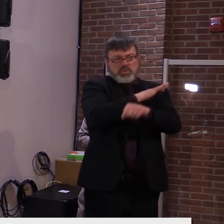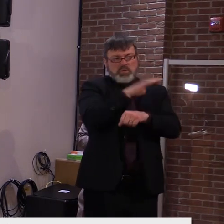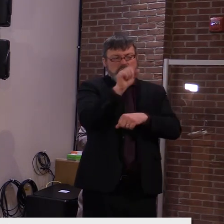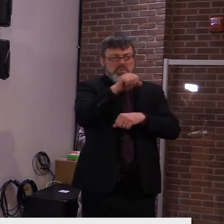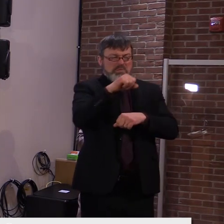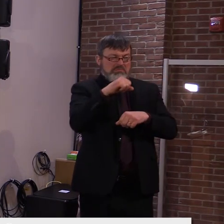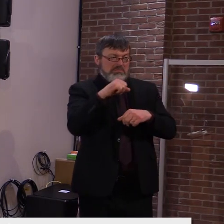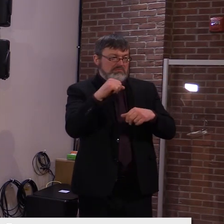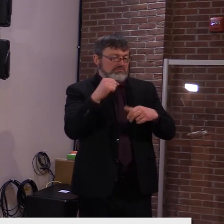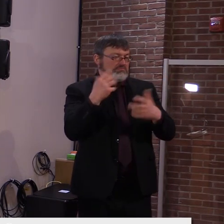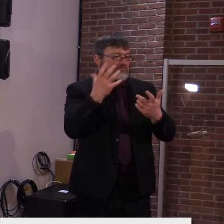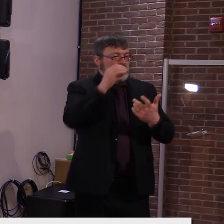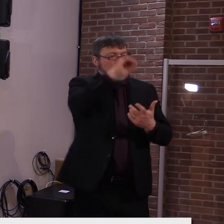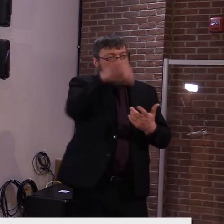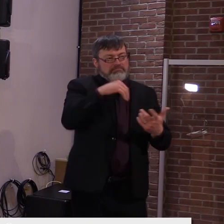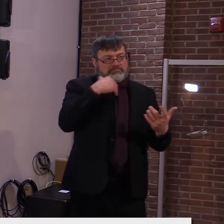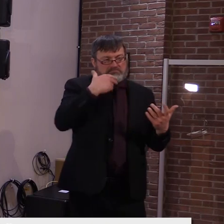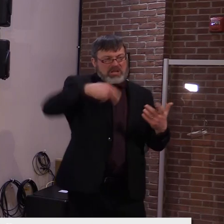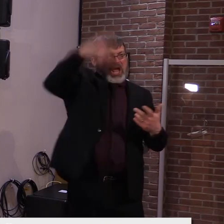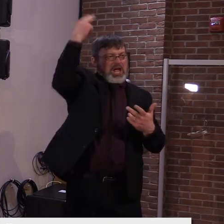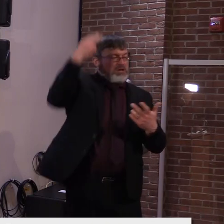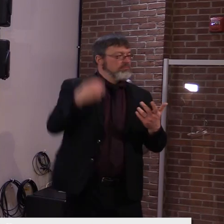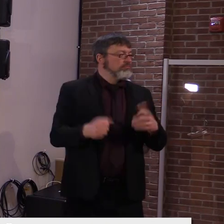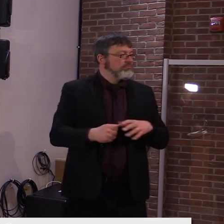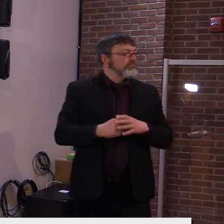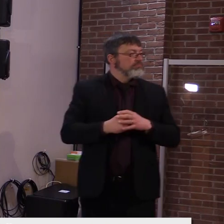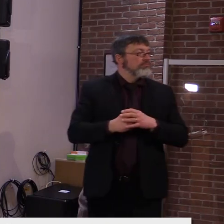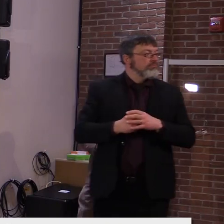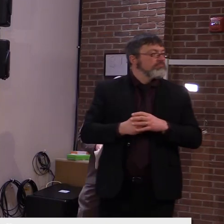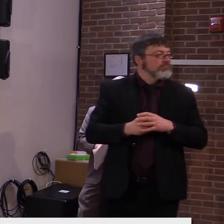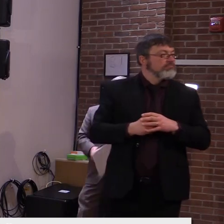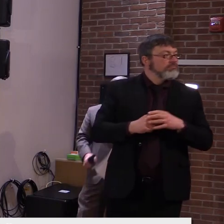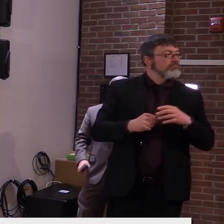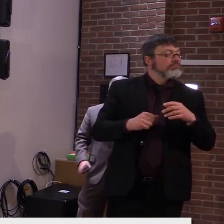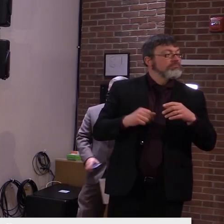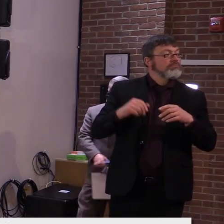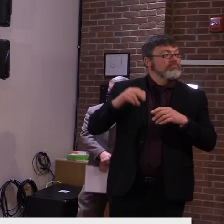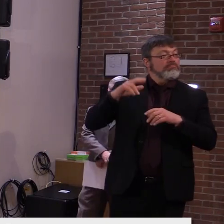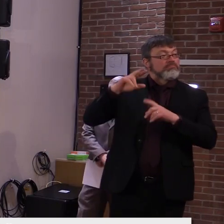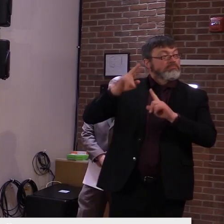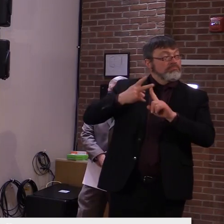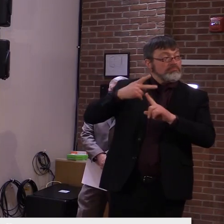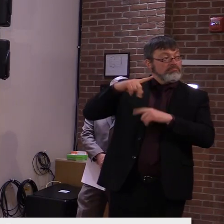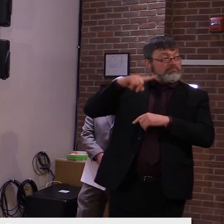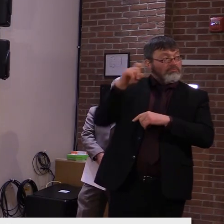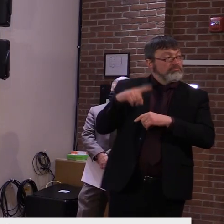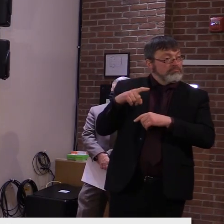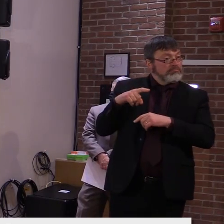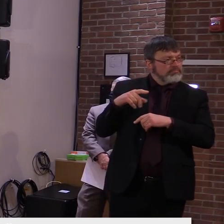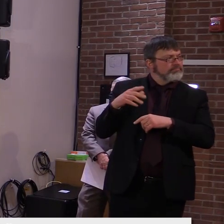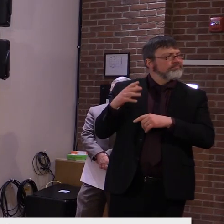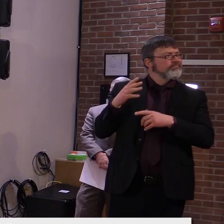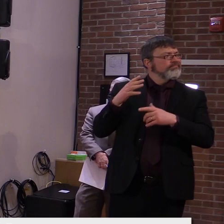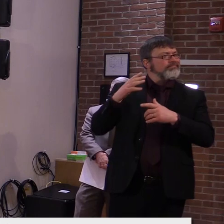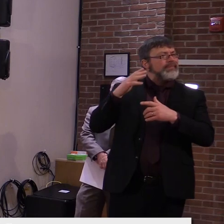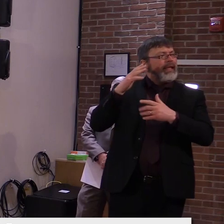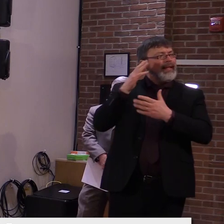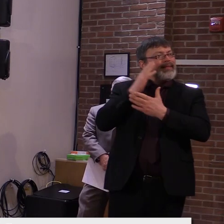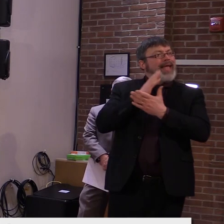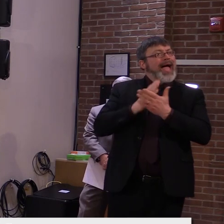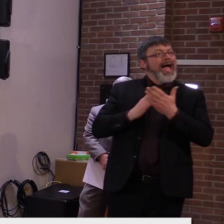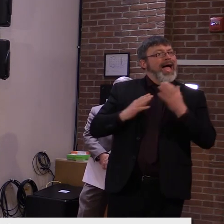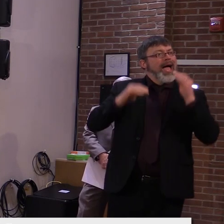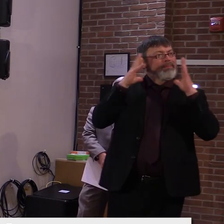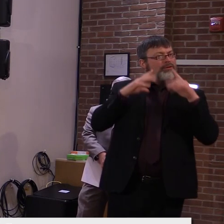We're hearing some rumblings that some staff may refuse to go back to in-person learning even after they're vaccinated, citing issues with things like spacing in classrooms or not wanting to give up